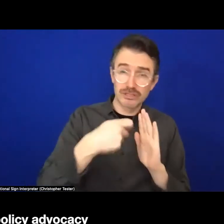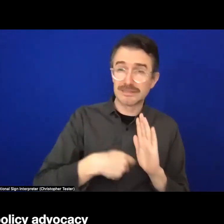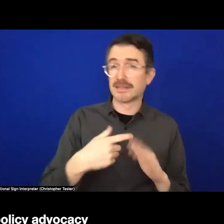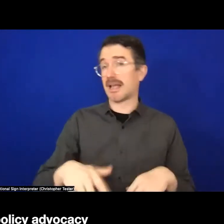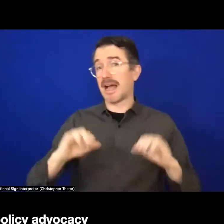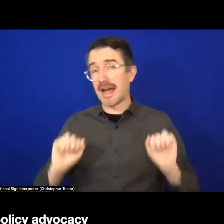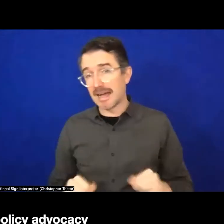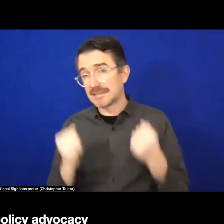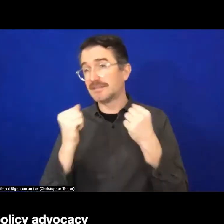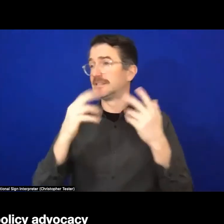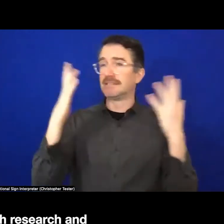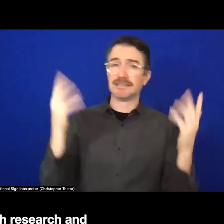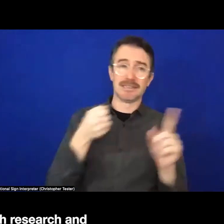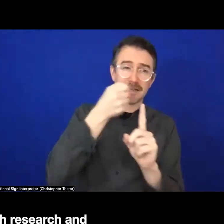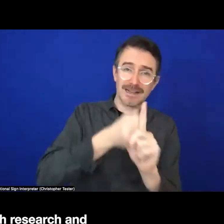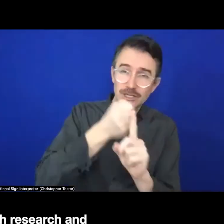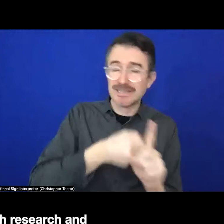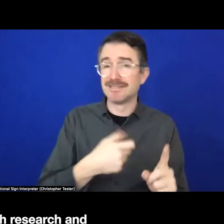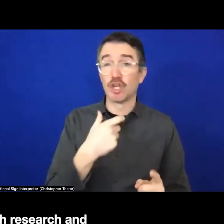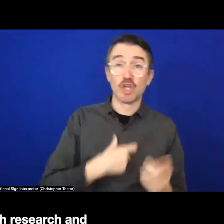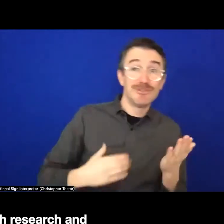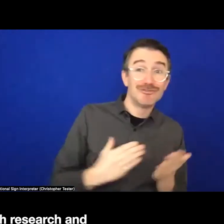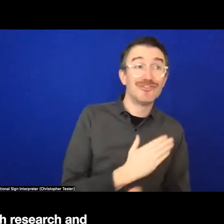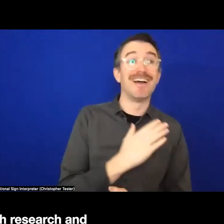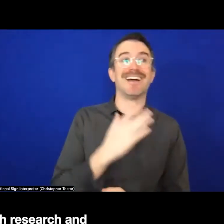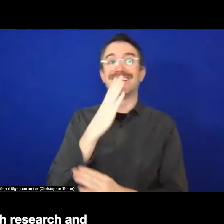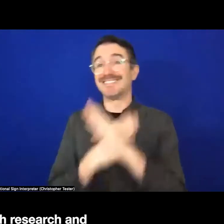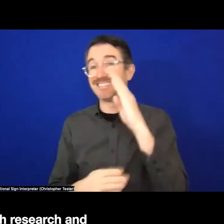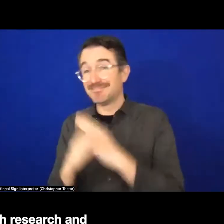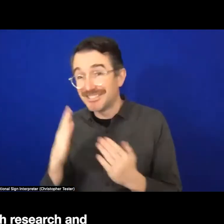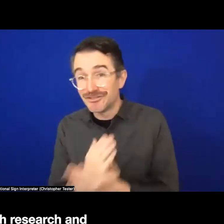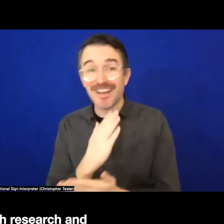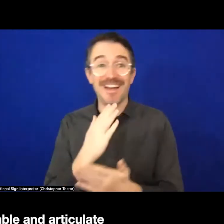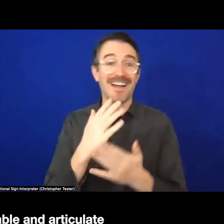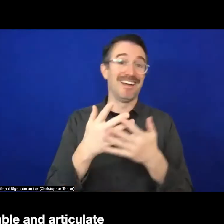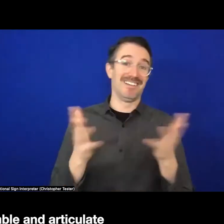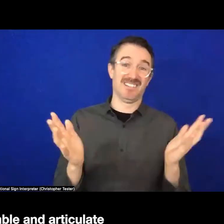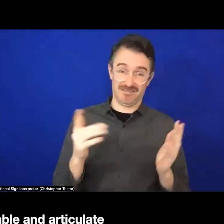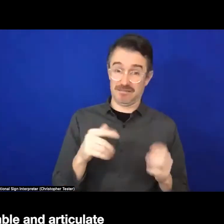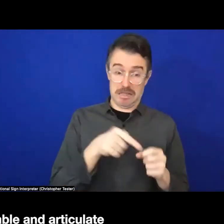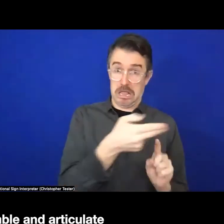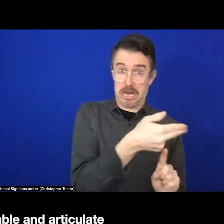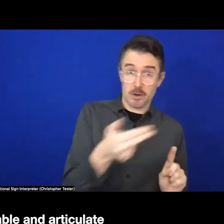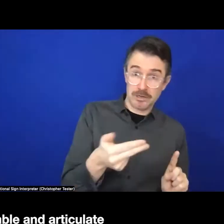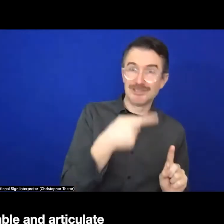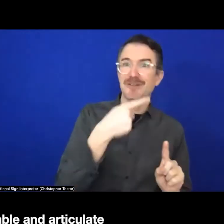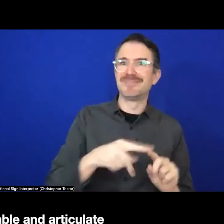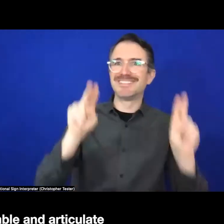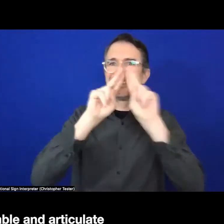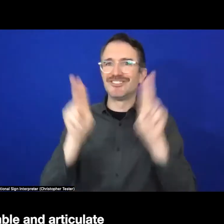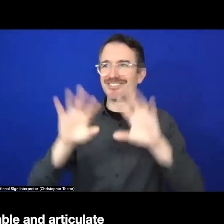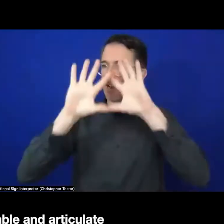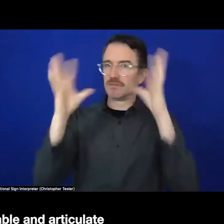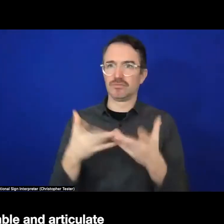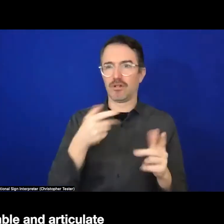and at the international level. Her experience with research and policy development positions her amongst the most knowledgeable and